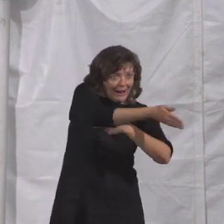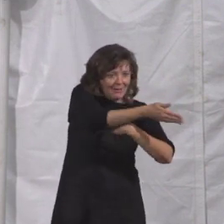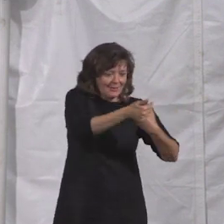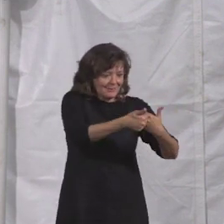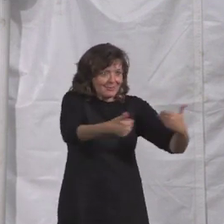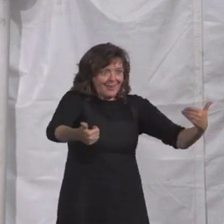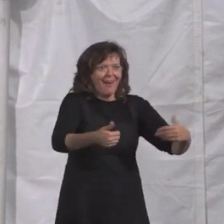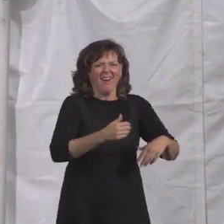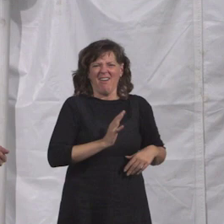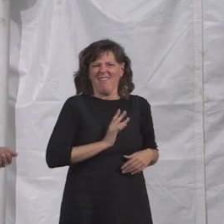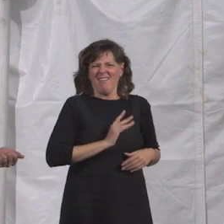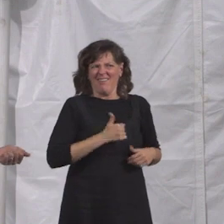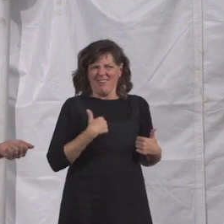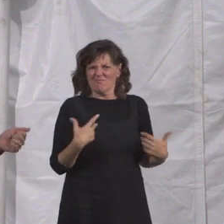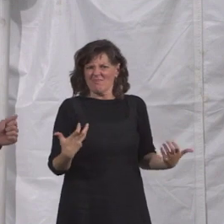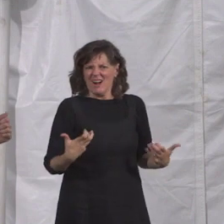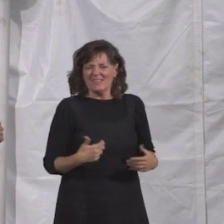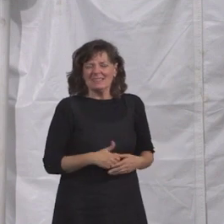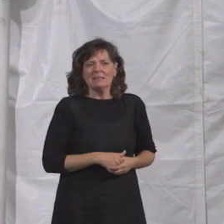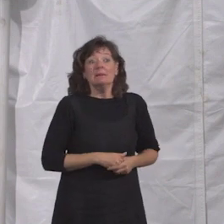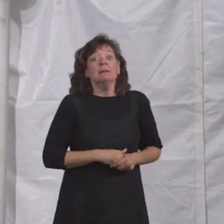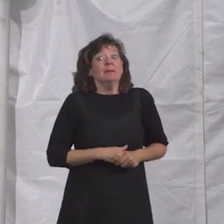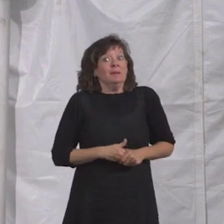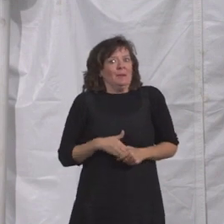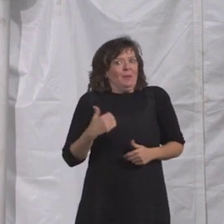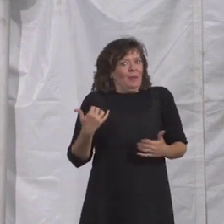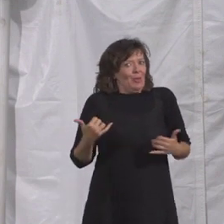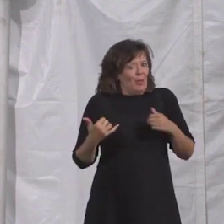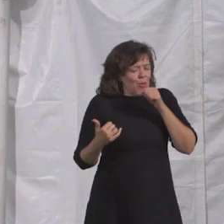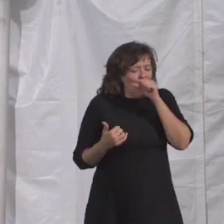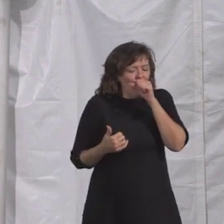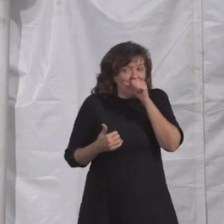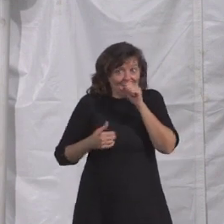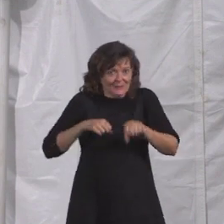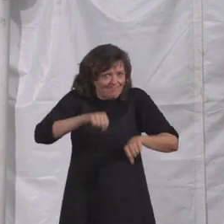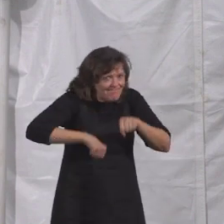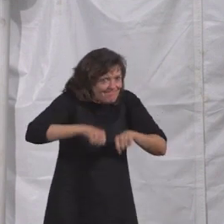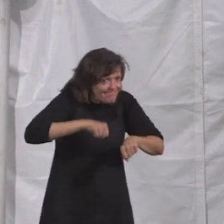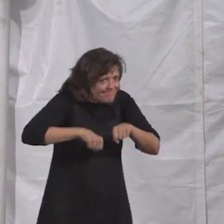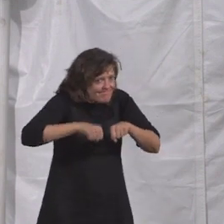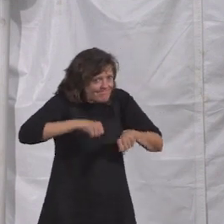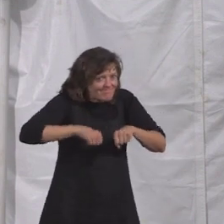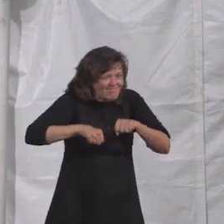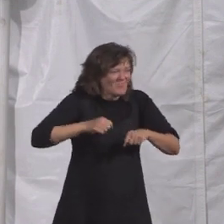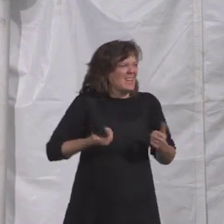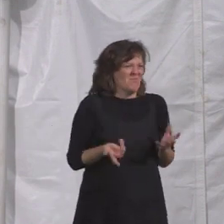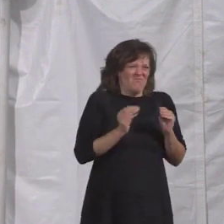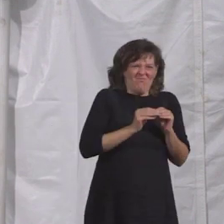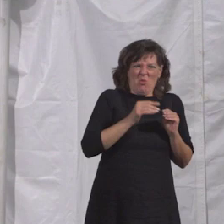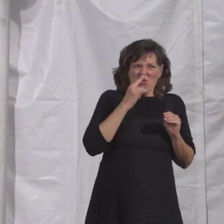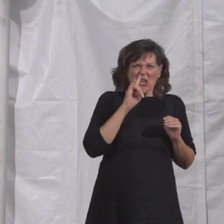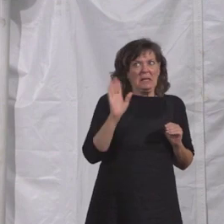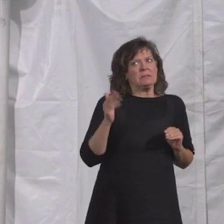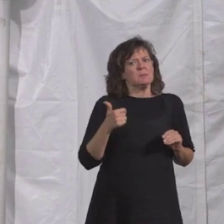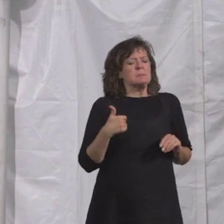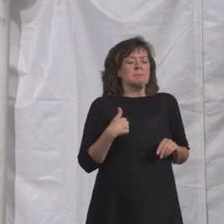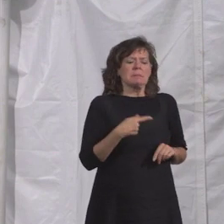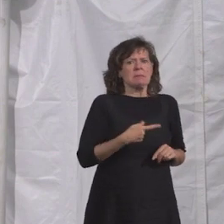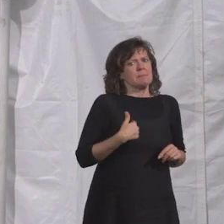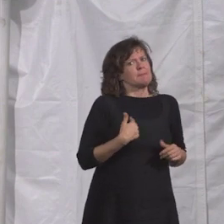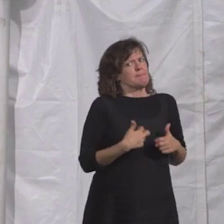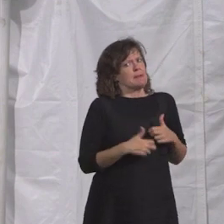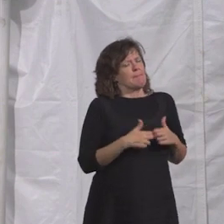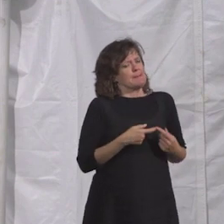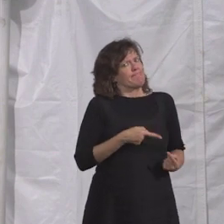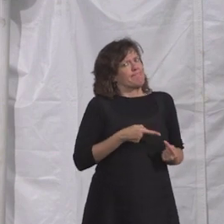now, more people are chickening out. "Oh, I believe I'm having mechanical difficulties. I must pull to the side." So when we got to that last part of the hill, the part